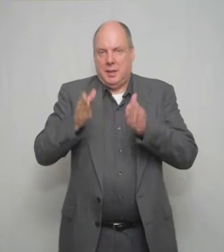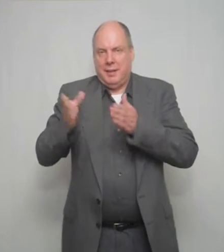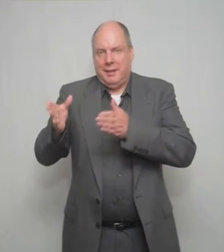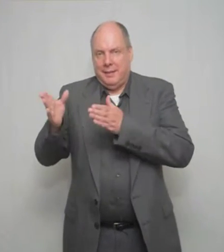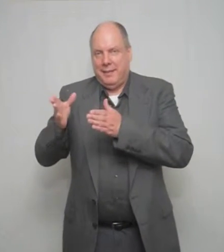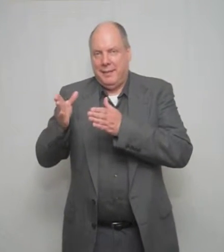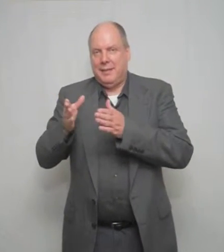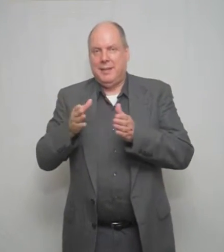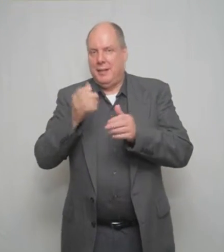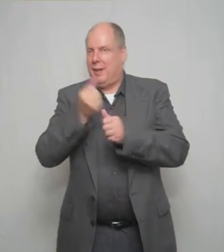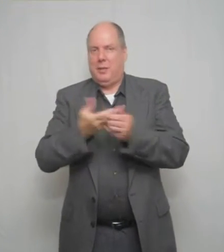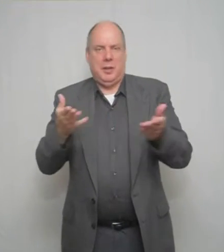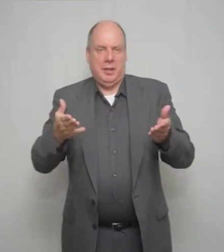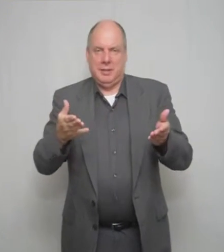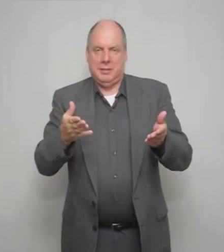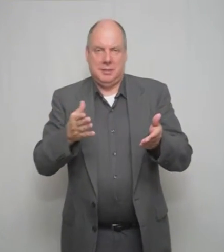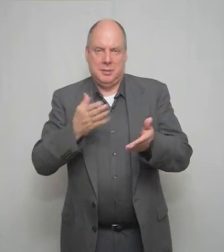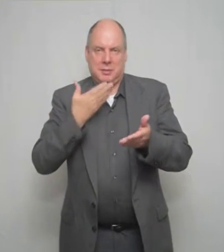a good job of planning everything.